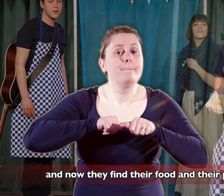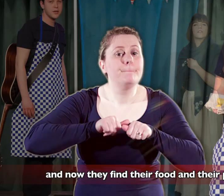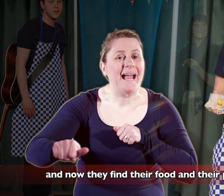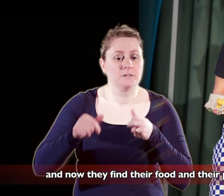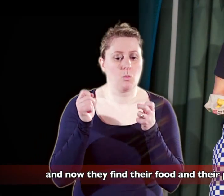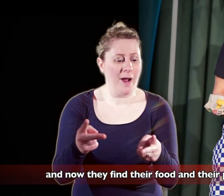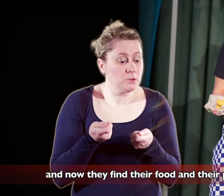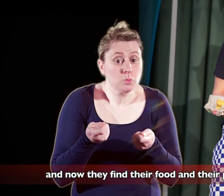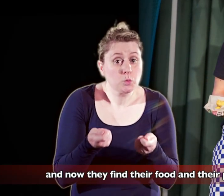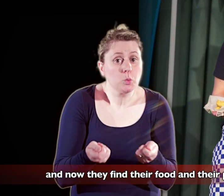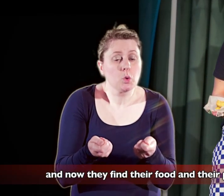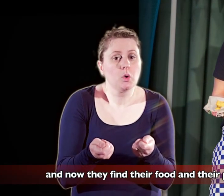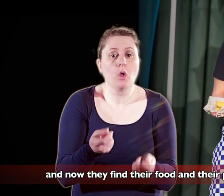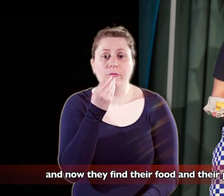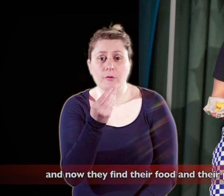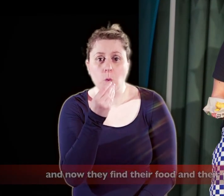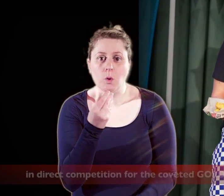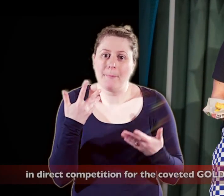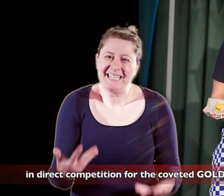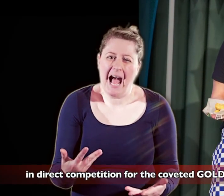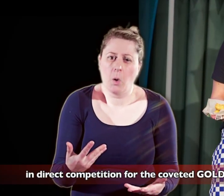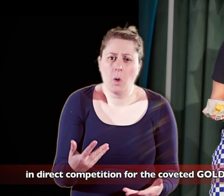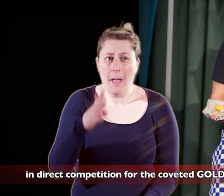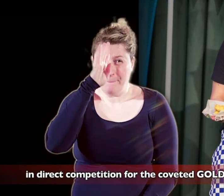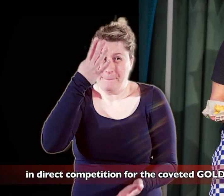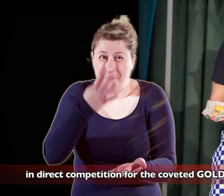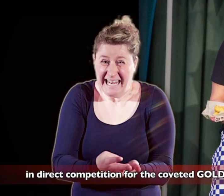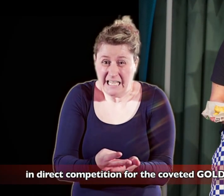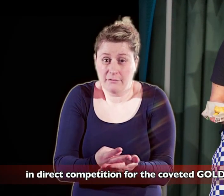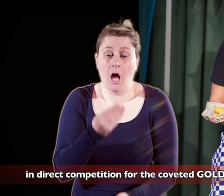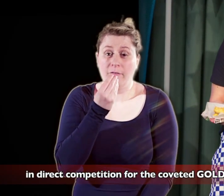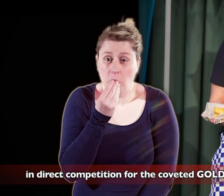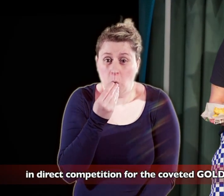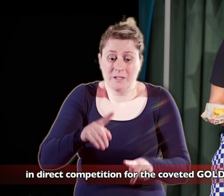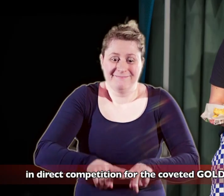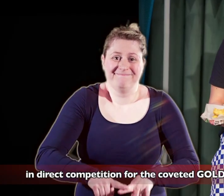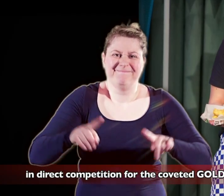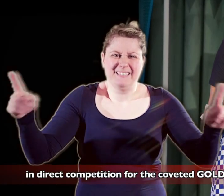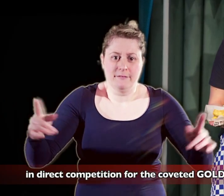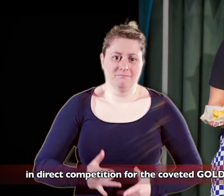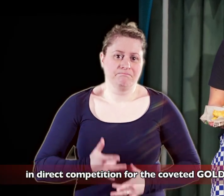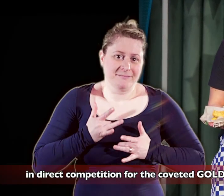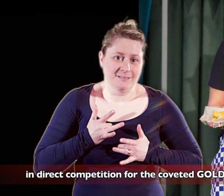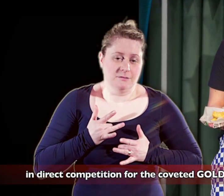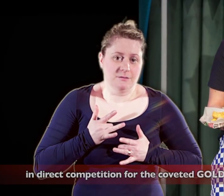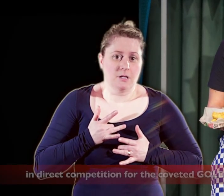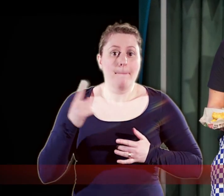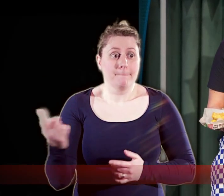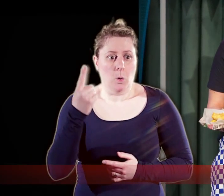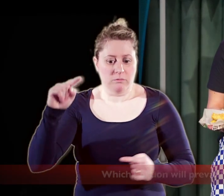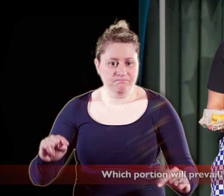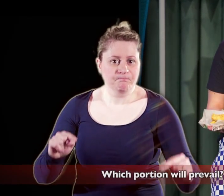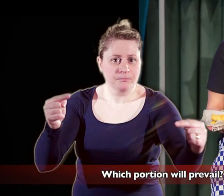now they find their food and their philosophies in direct competition for the coveted Golden Fish Fork.